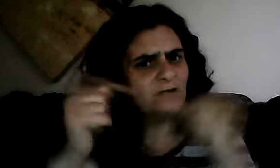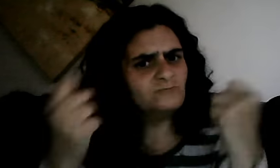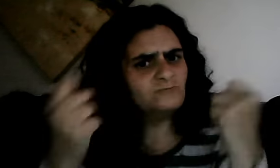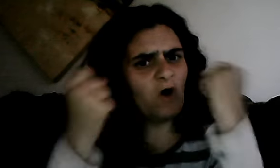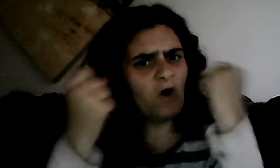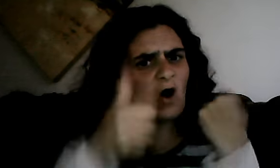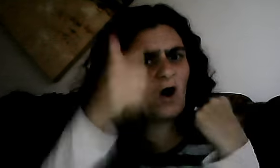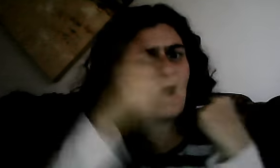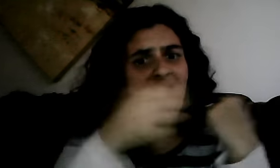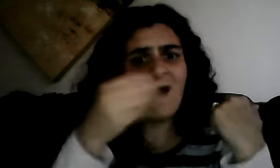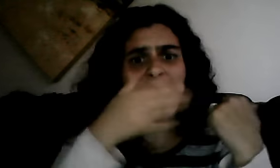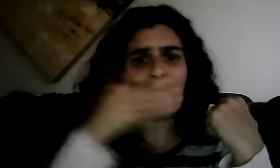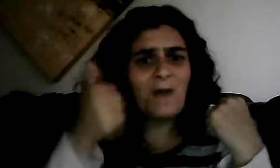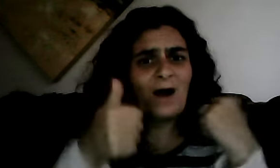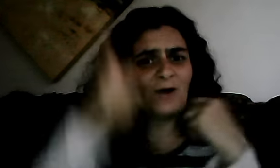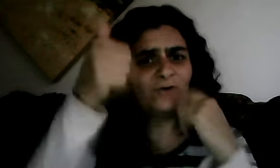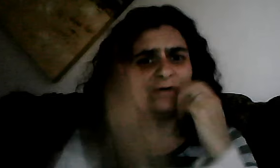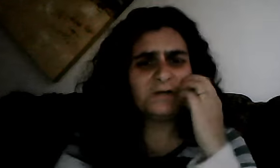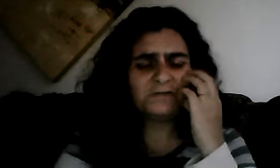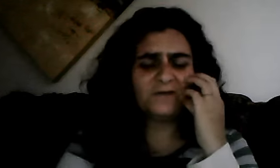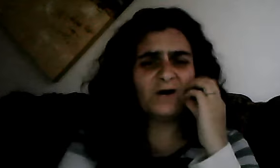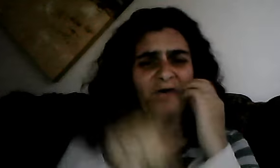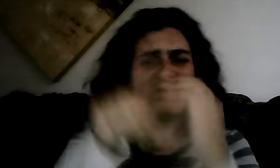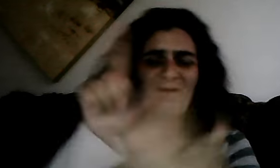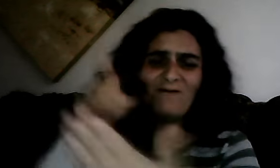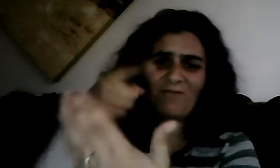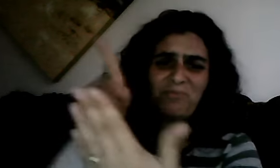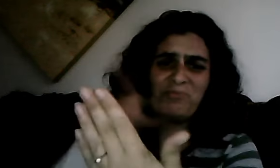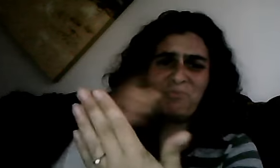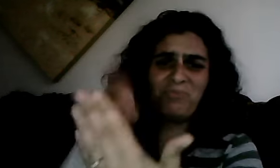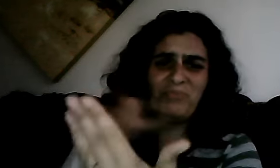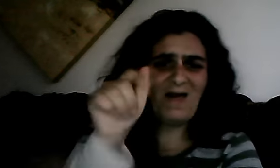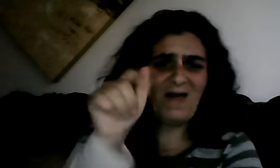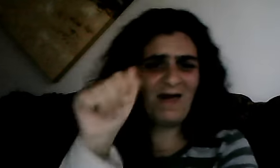Fuzzy dice hanging from the mirror. No, you don't.